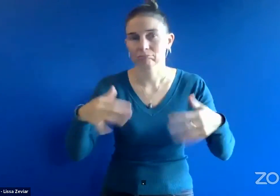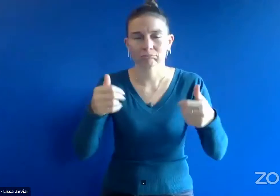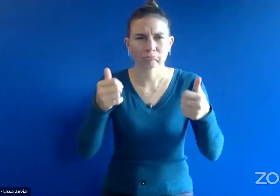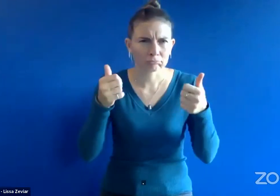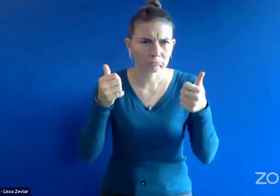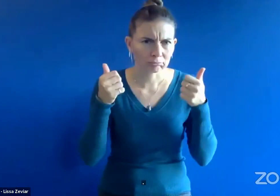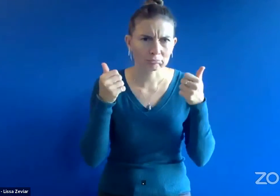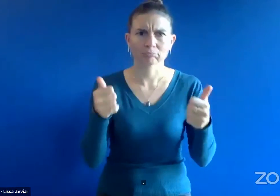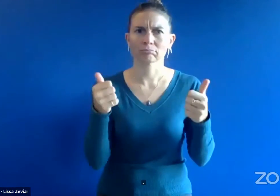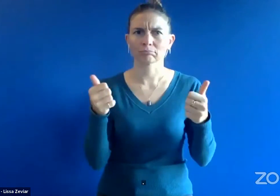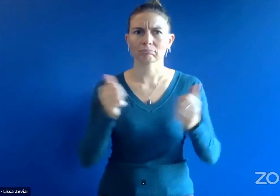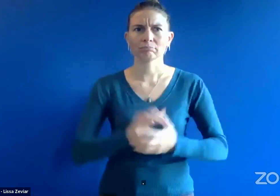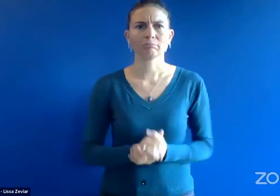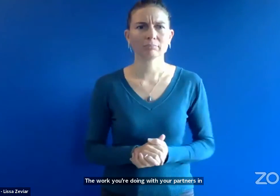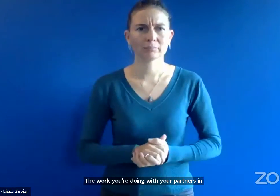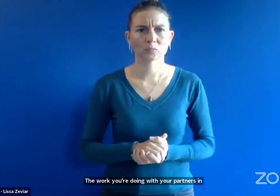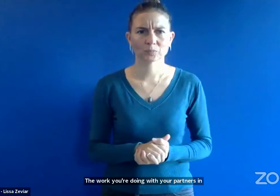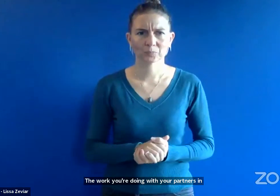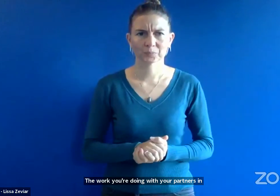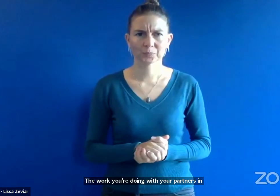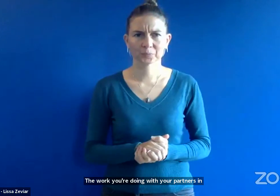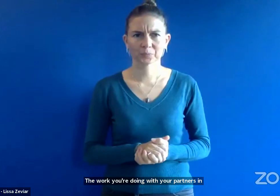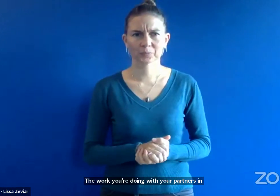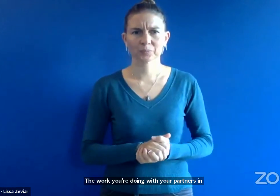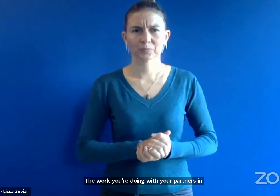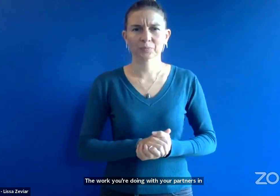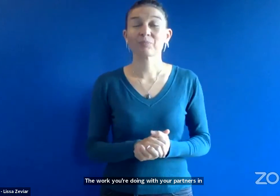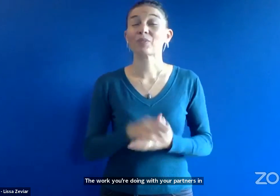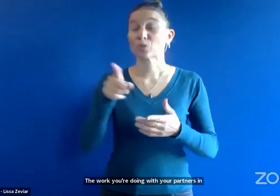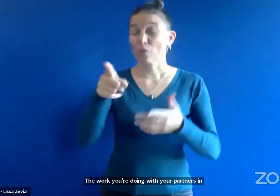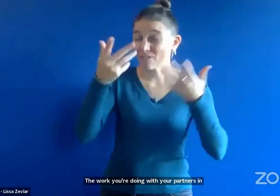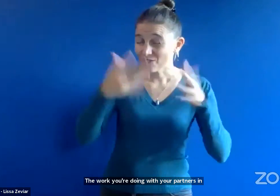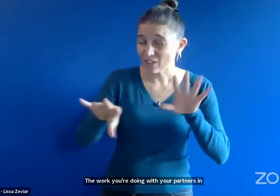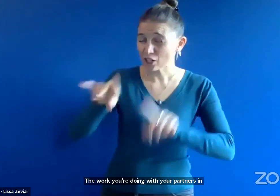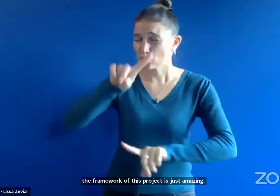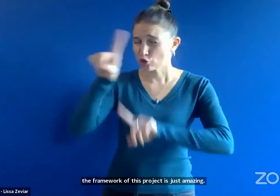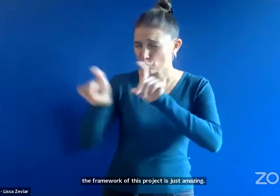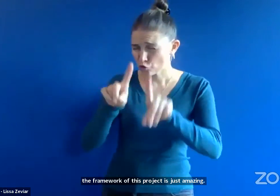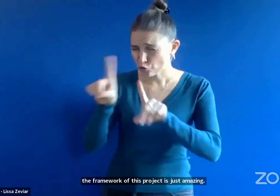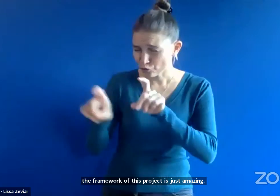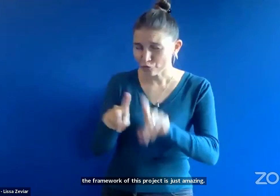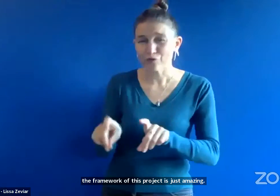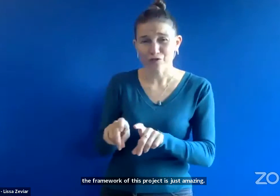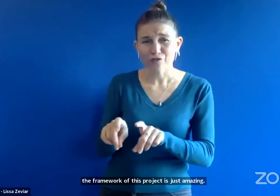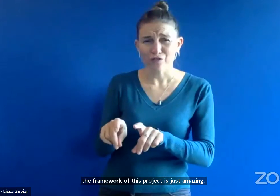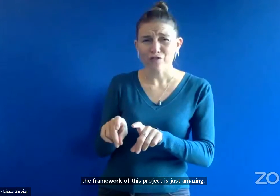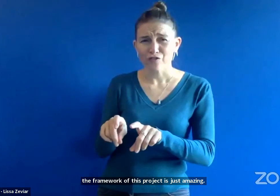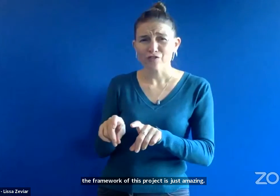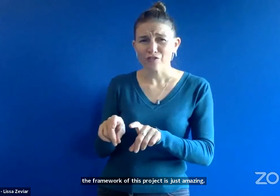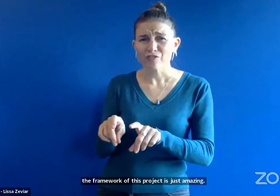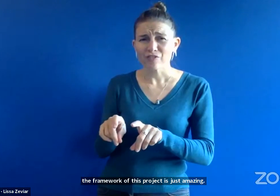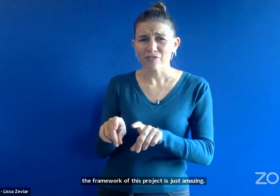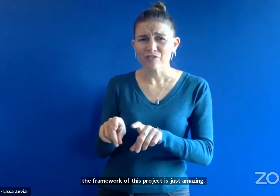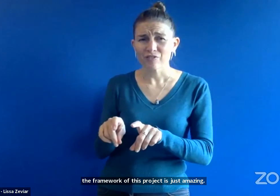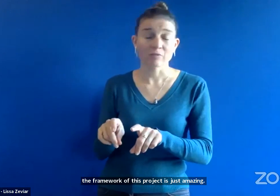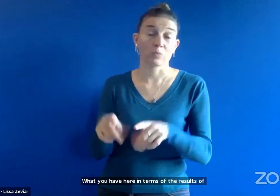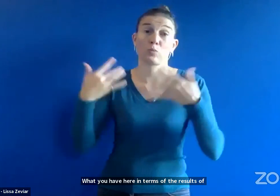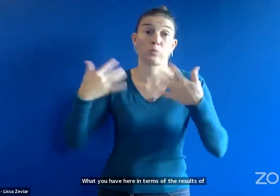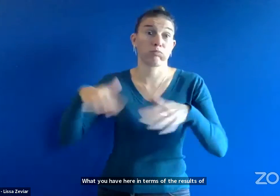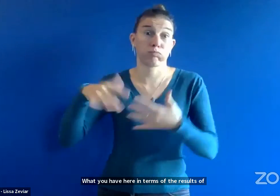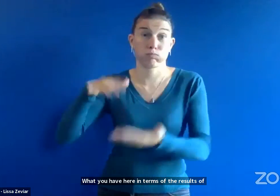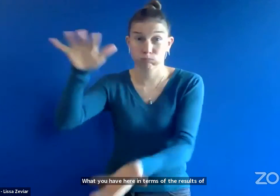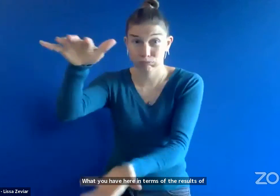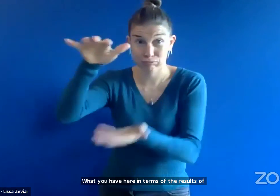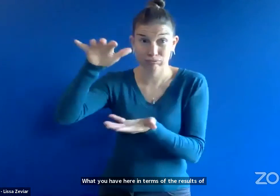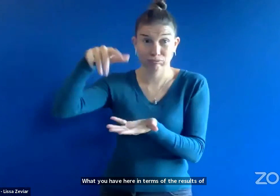What you have here in terms of the results from the survey that you have conducted is a gold mine. There